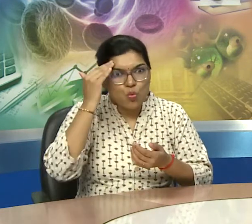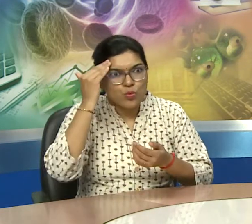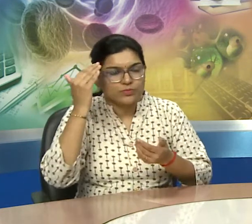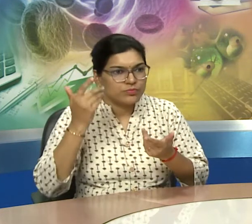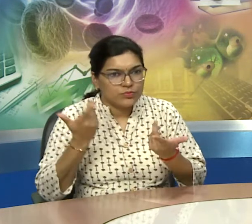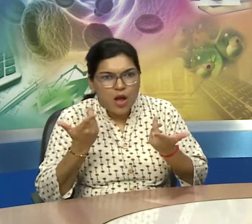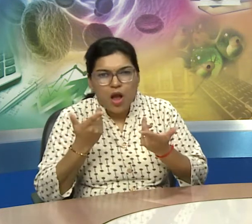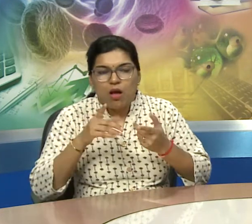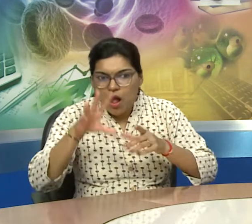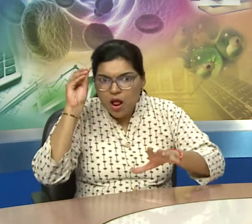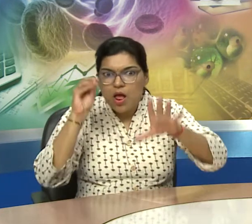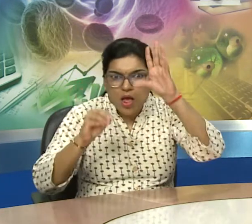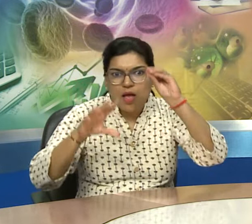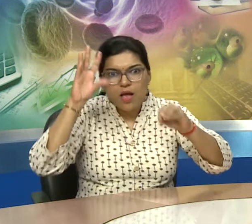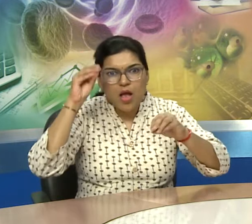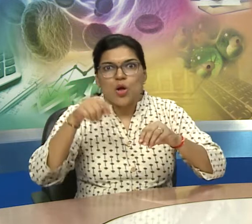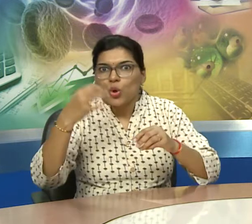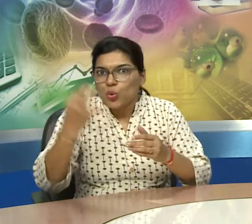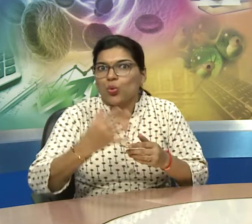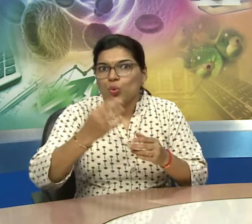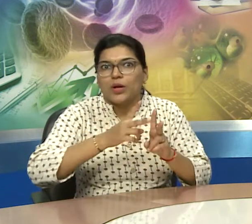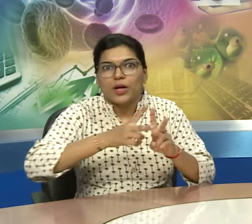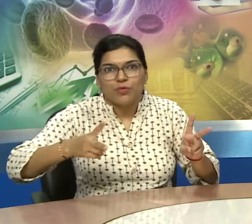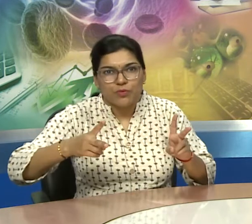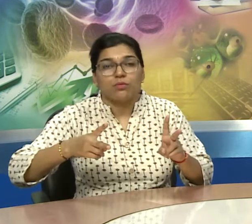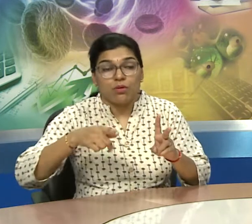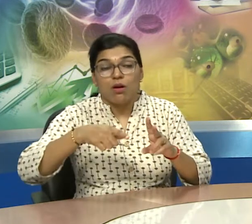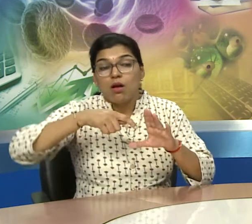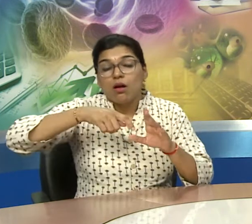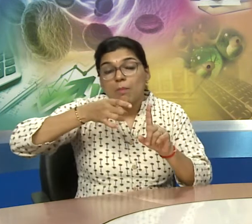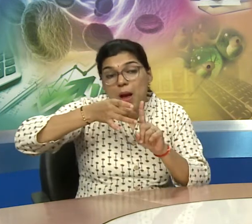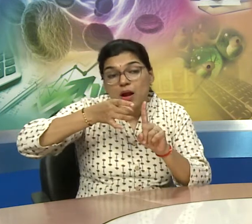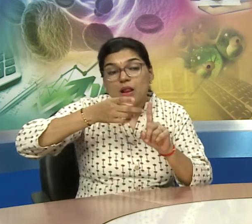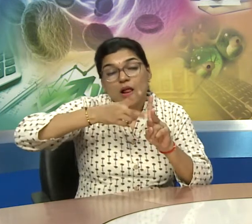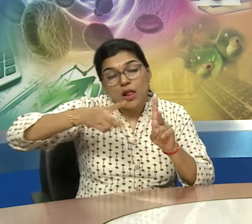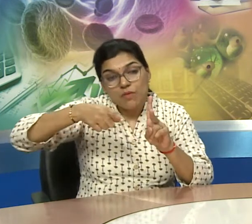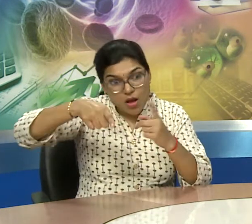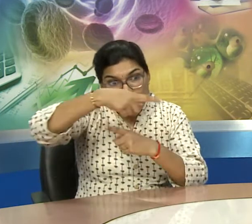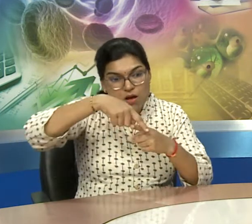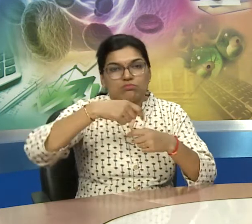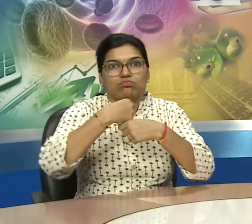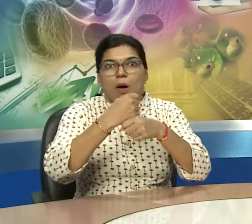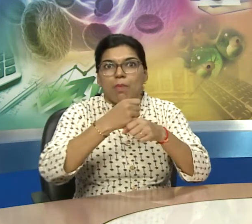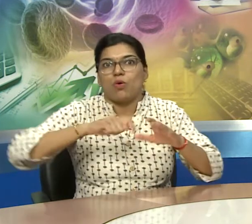humans, they learned to use metal tools for